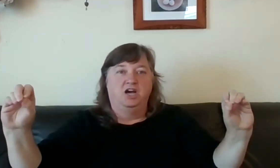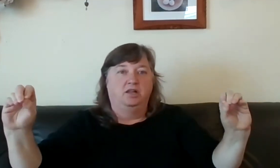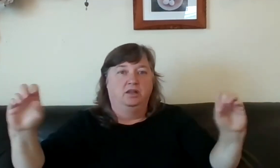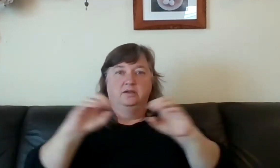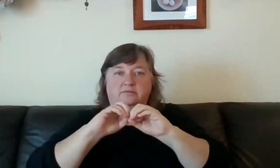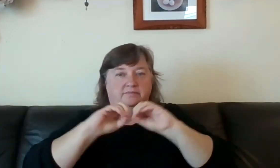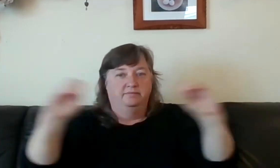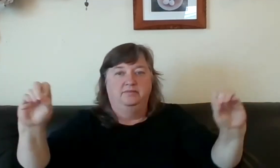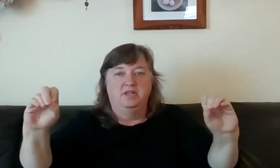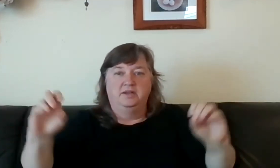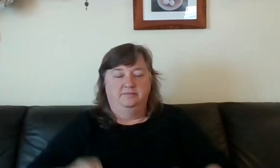Null. None.